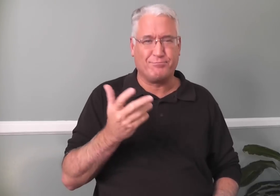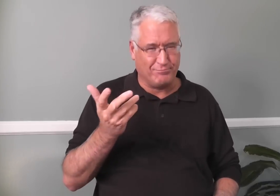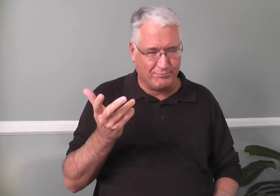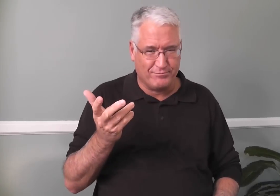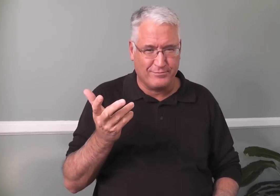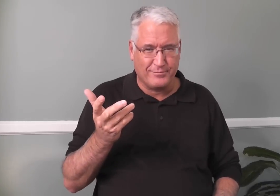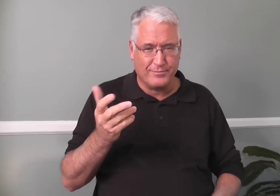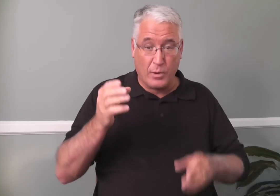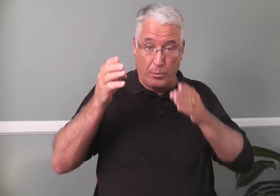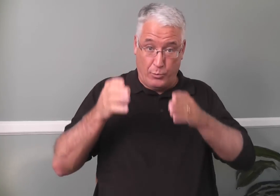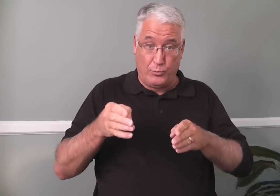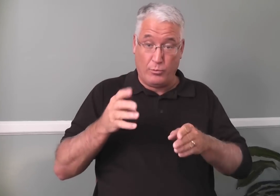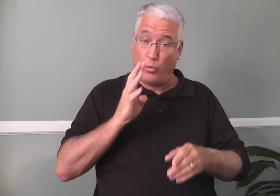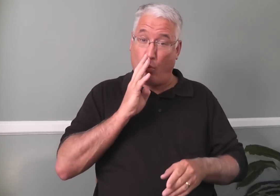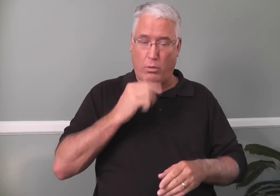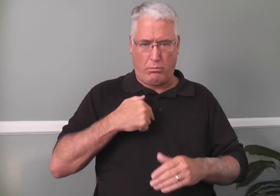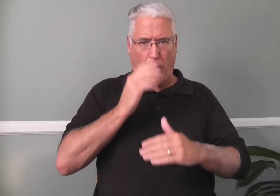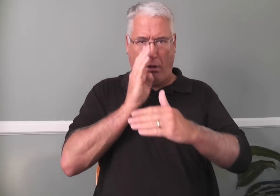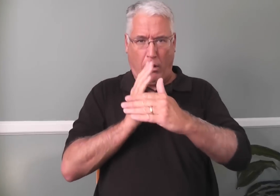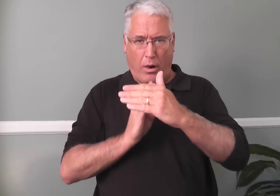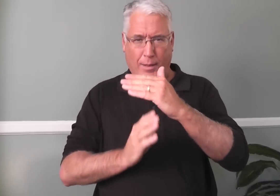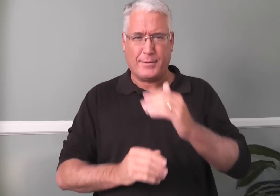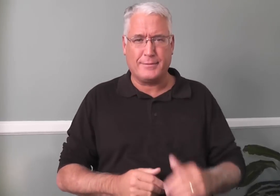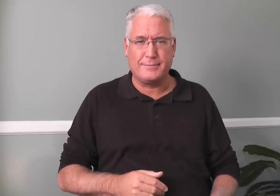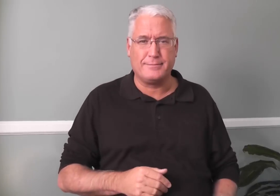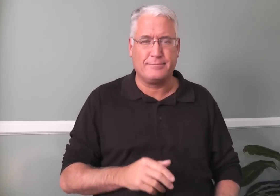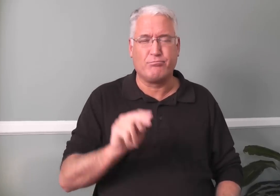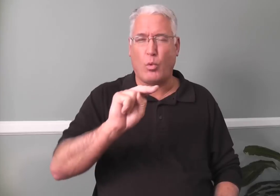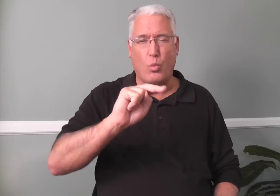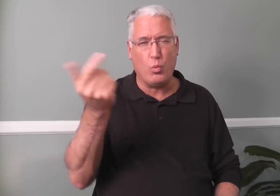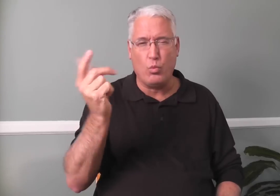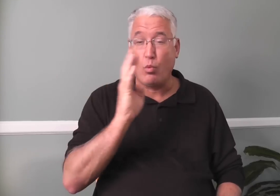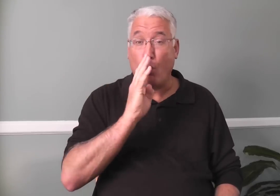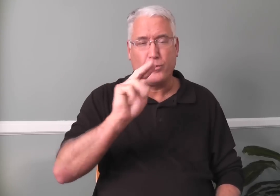become prideful. So a person who's saying, I'm humble,